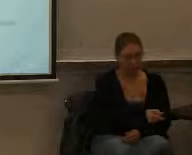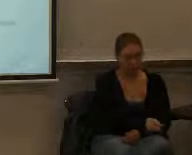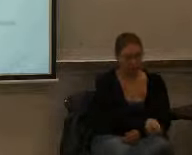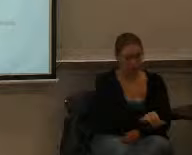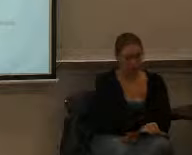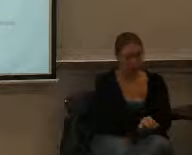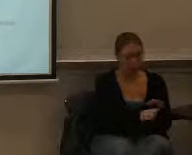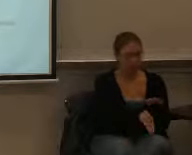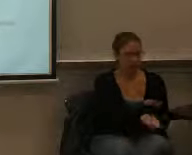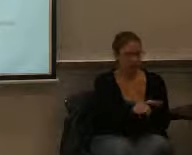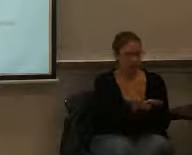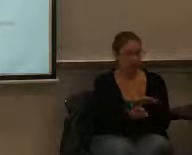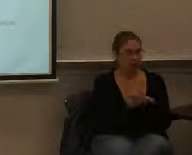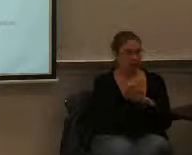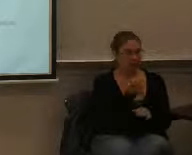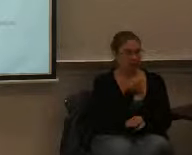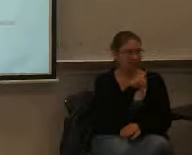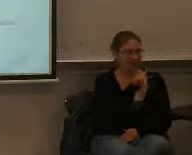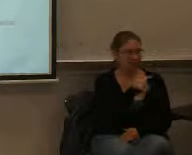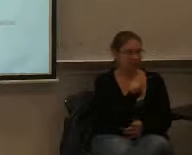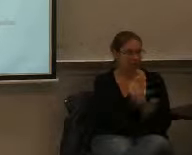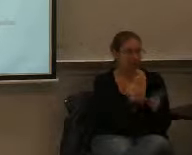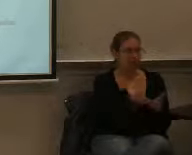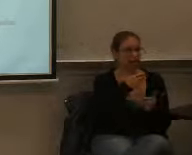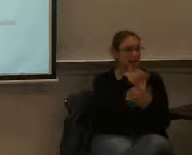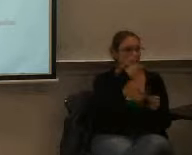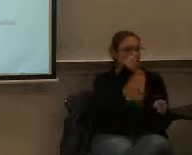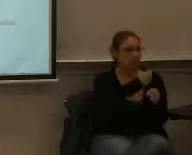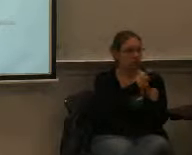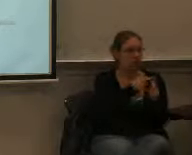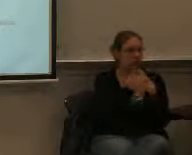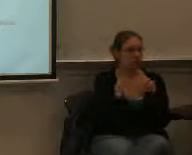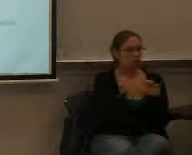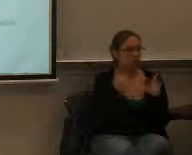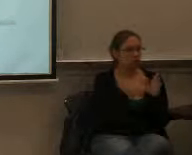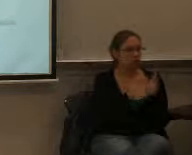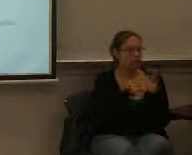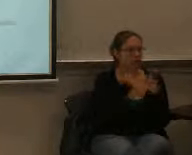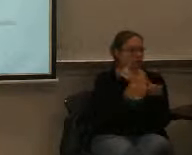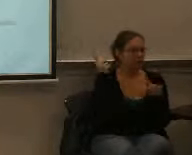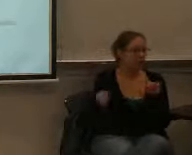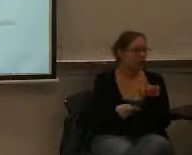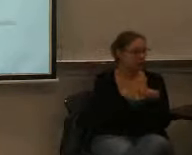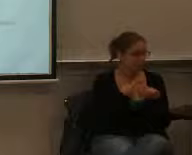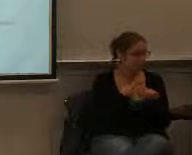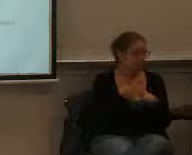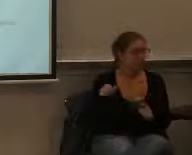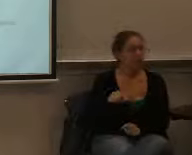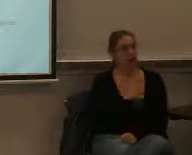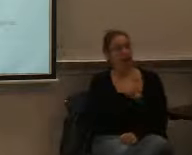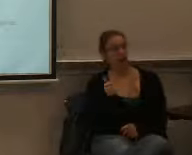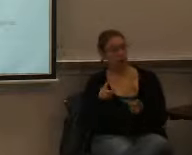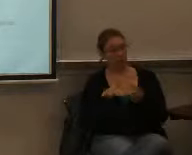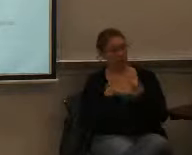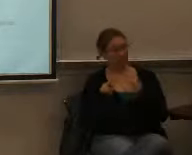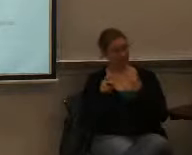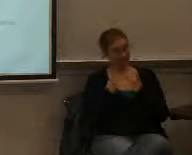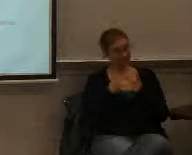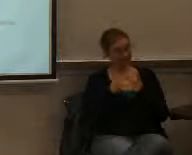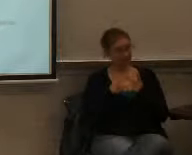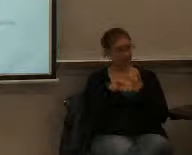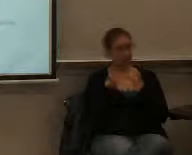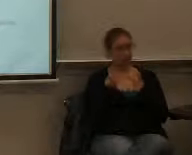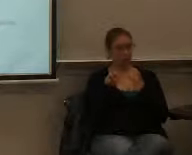the sediment until the next year, and then they repeat the cycle. The other species